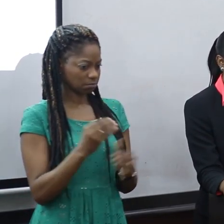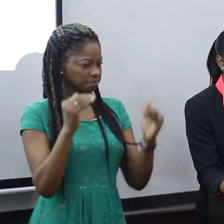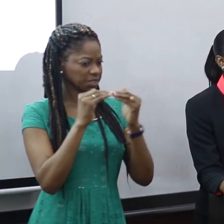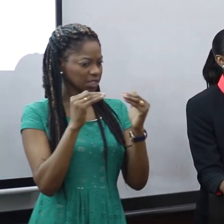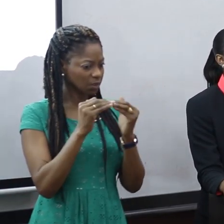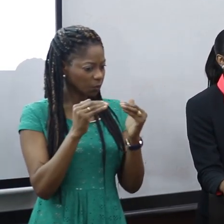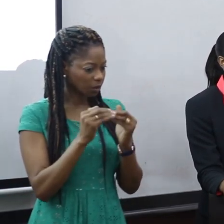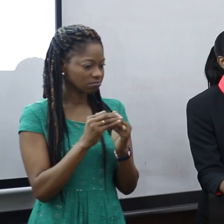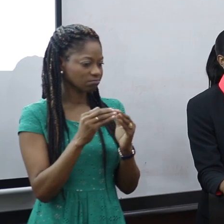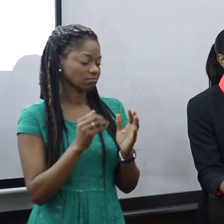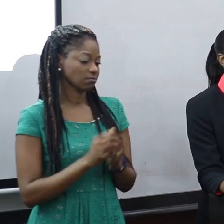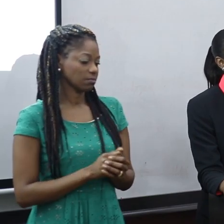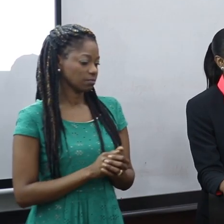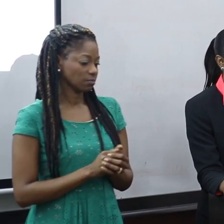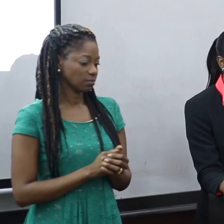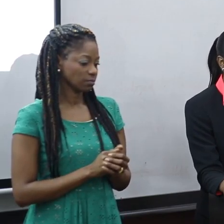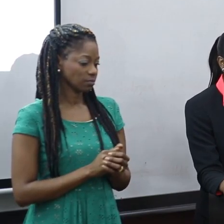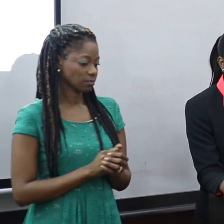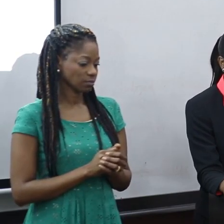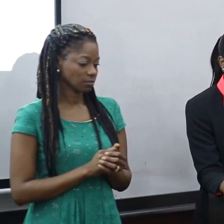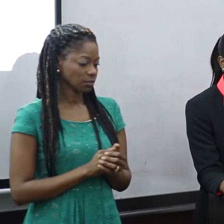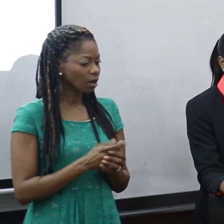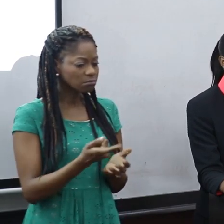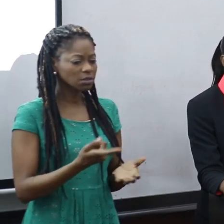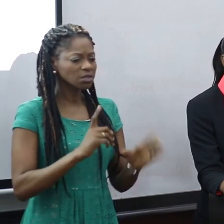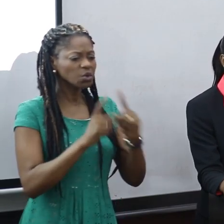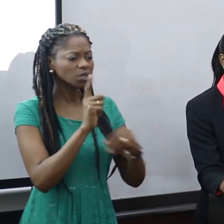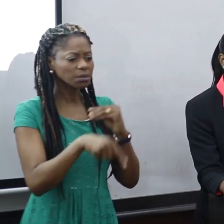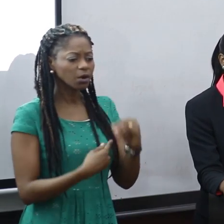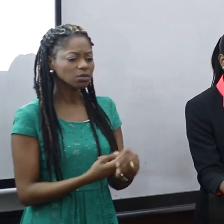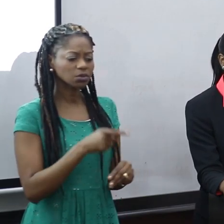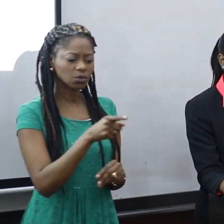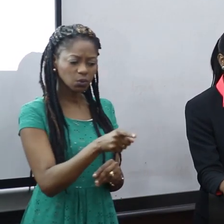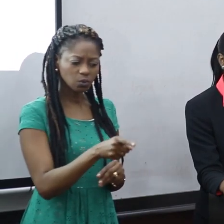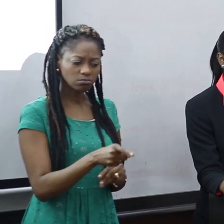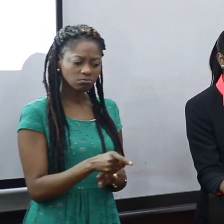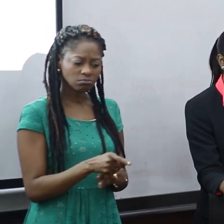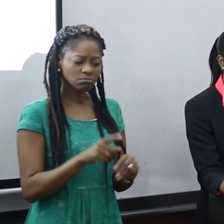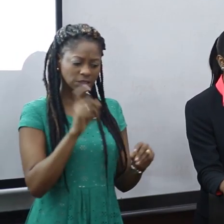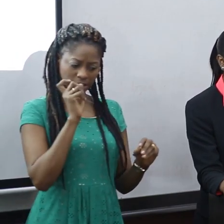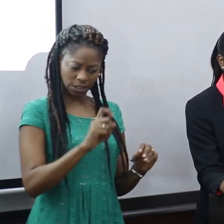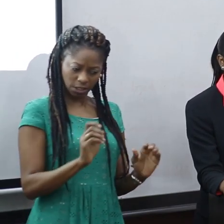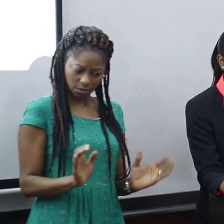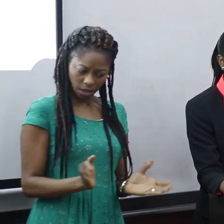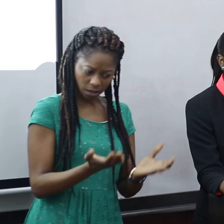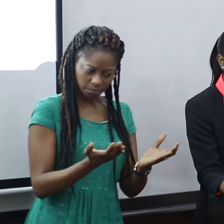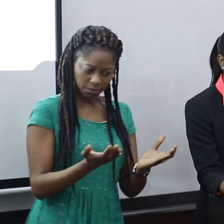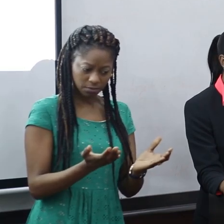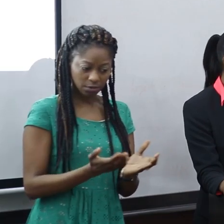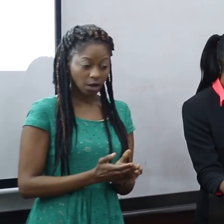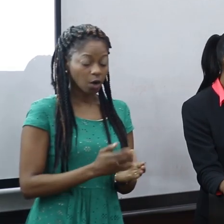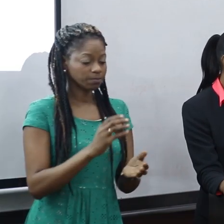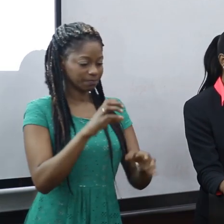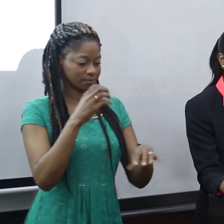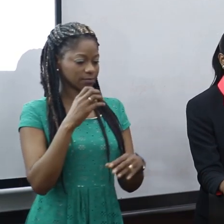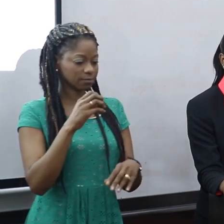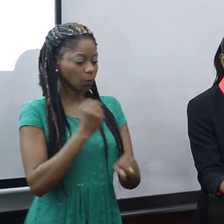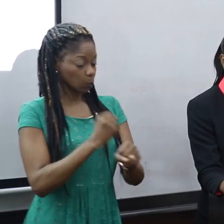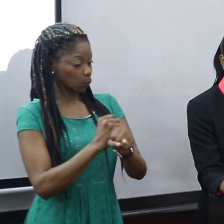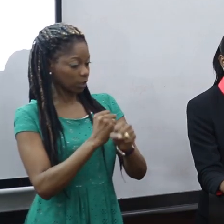Opportunities Act provides for the principle of accommodation, a positive obligation placed on employers to make